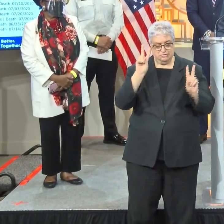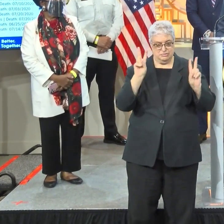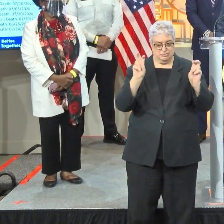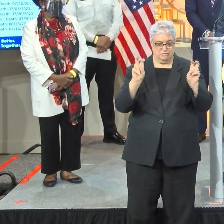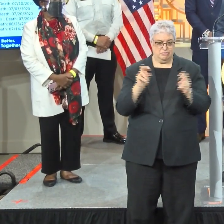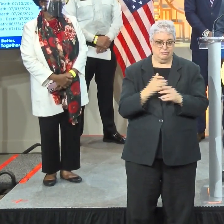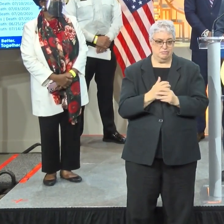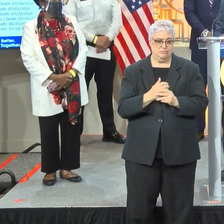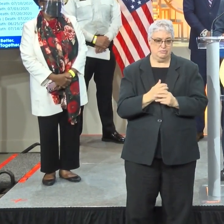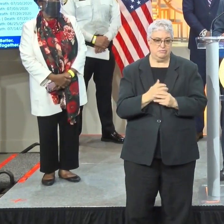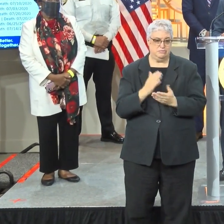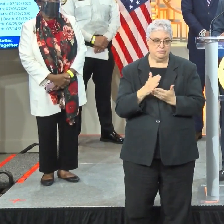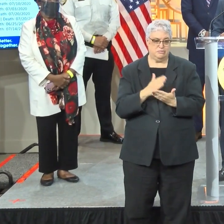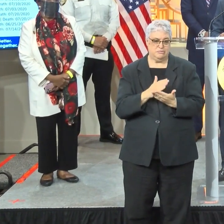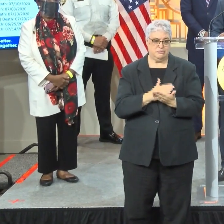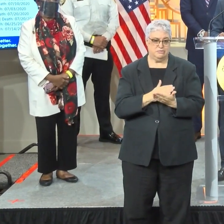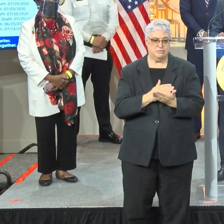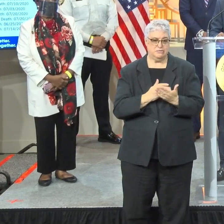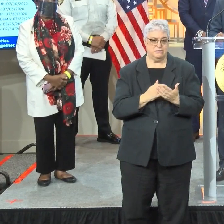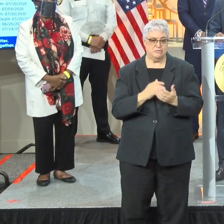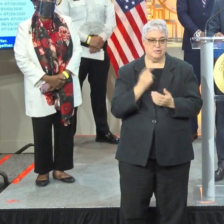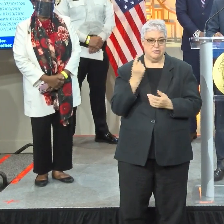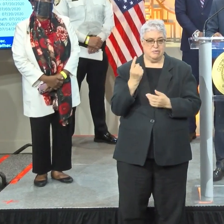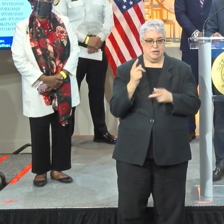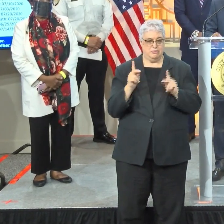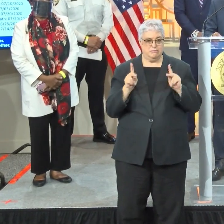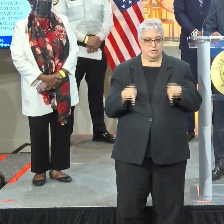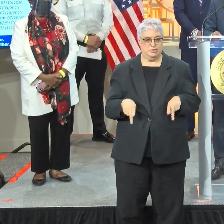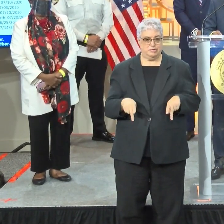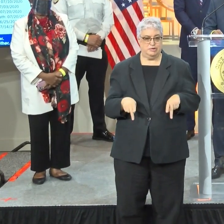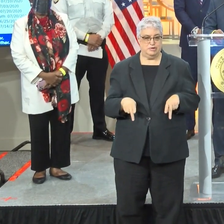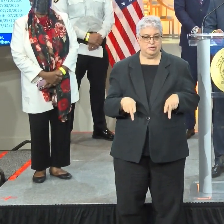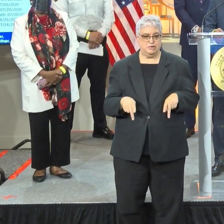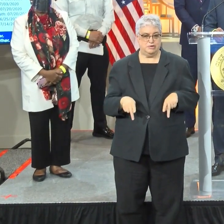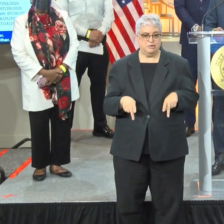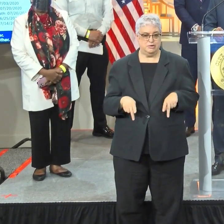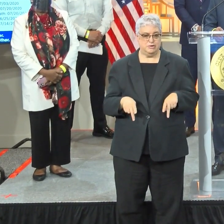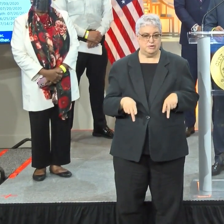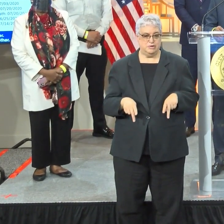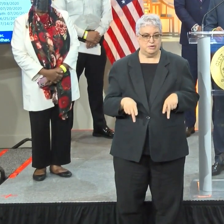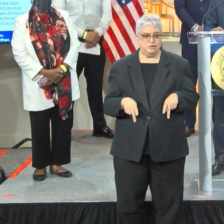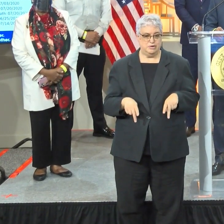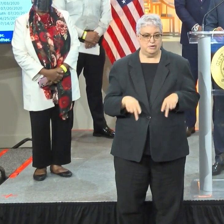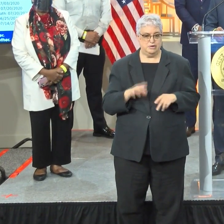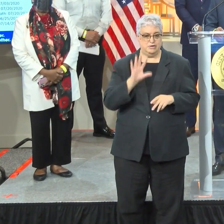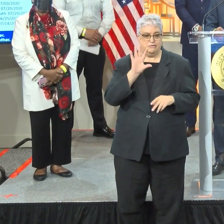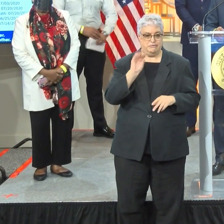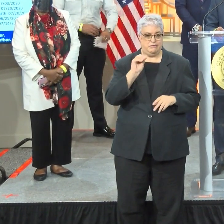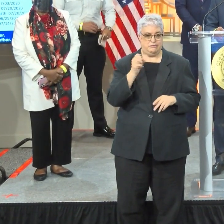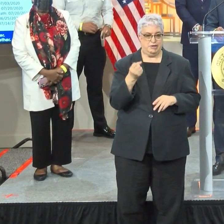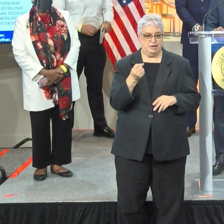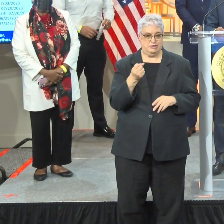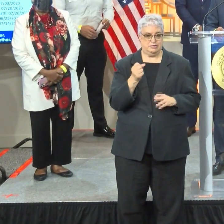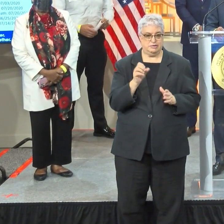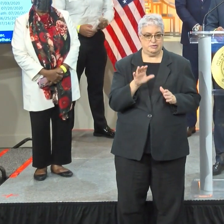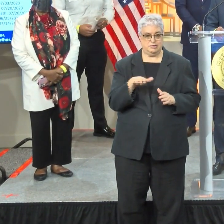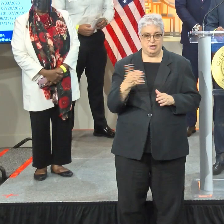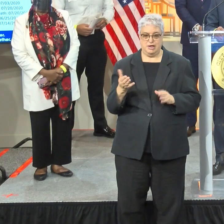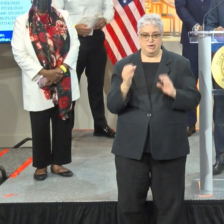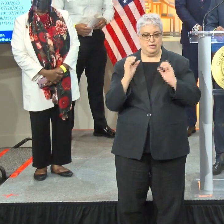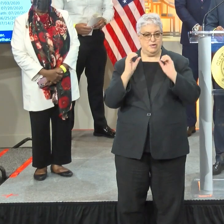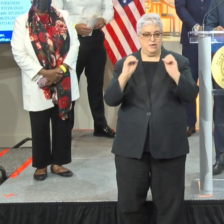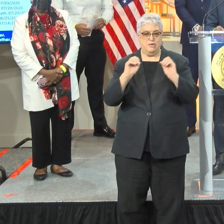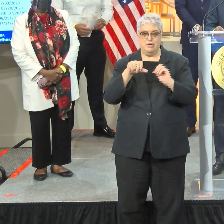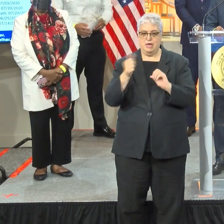list. And then in addition to that, there is one person in his 50s who died